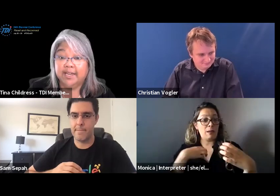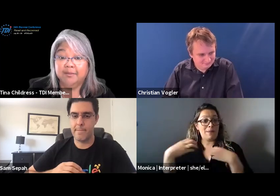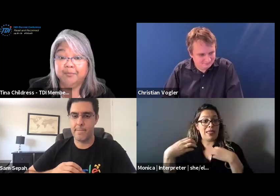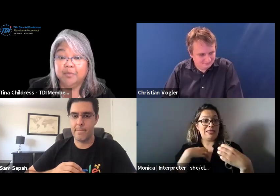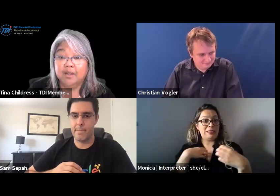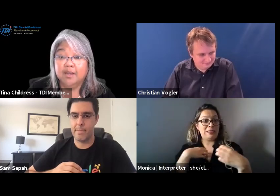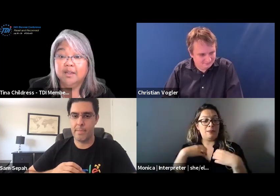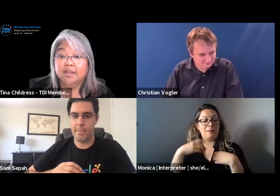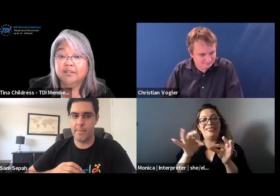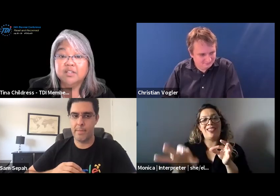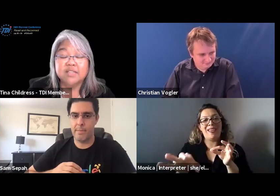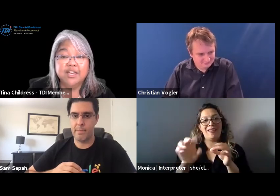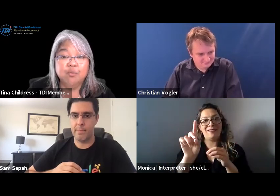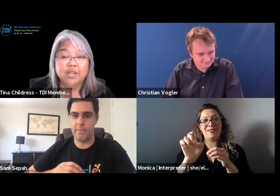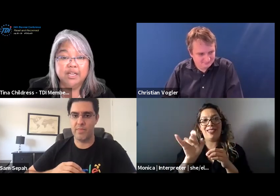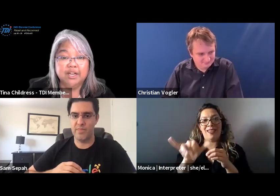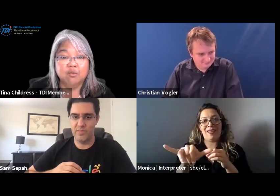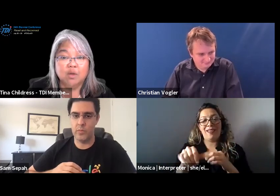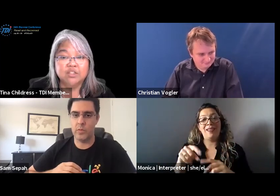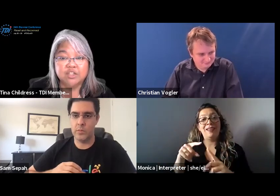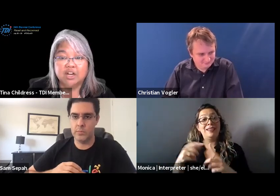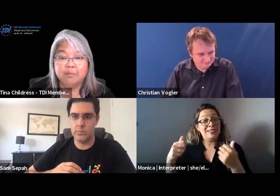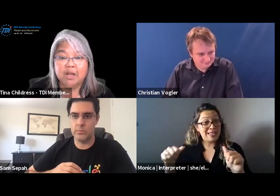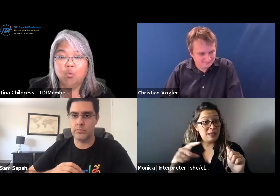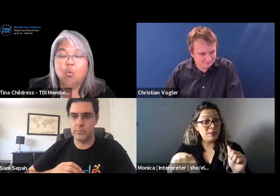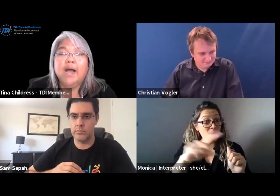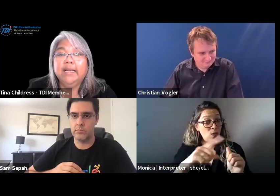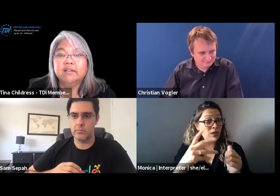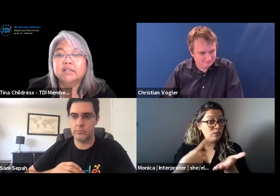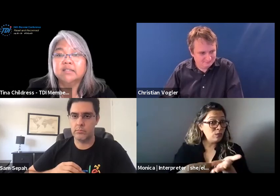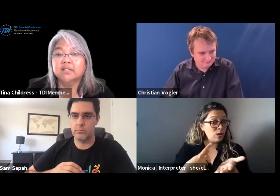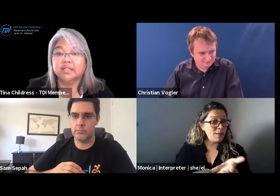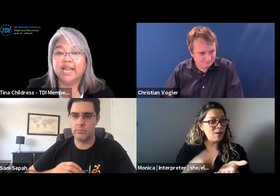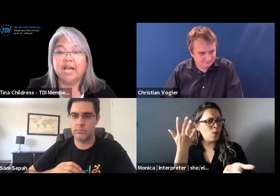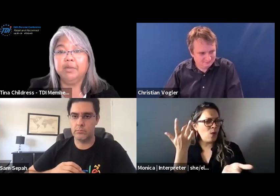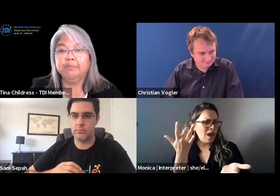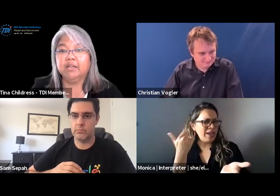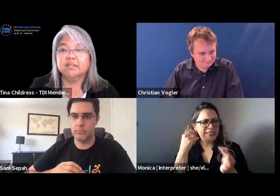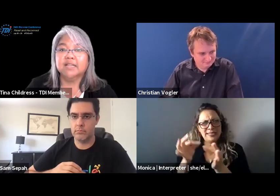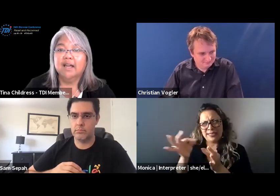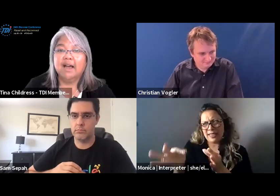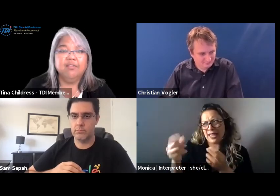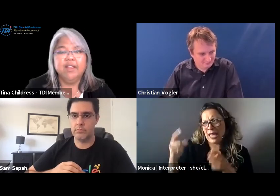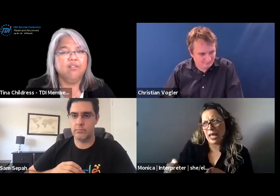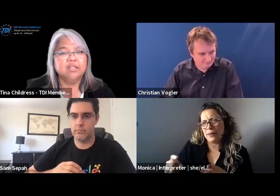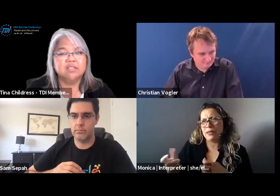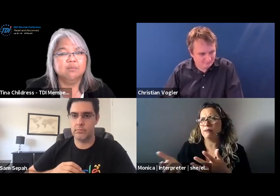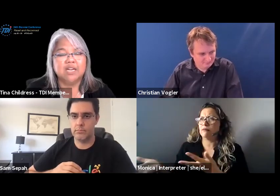delay. Does anyone here want to talk about why does a delay happen? Because I think that